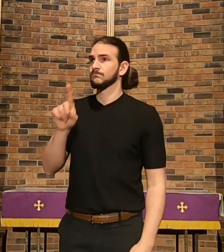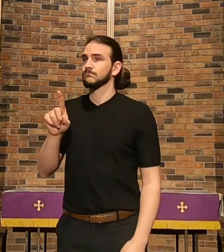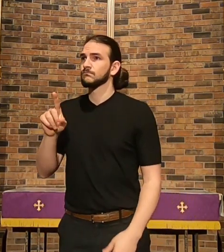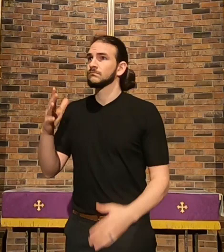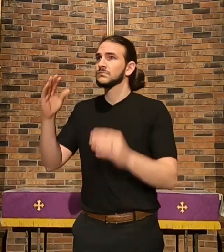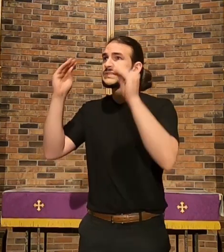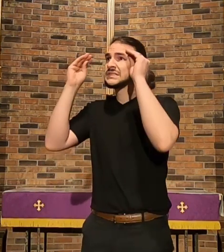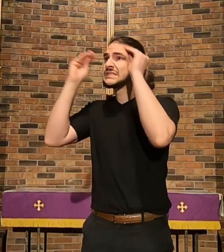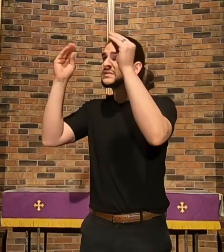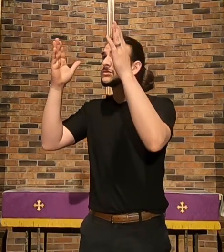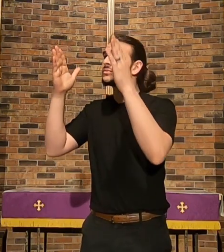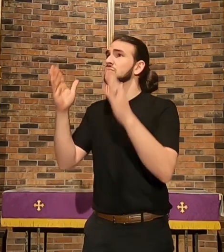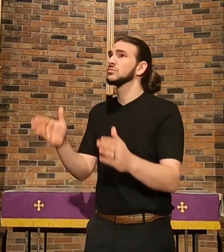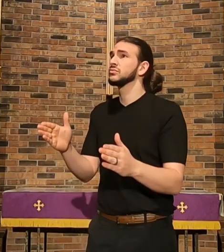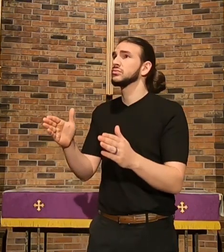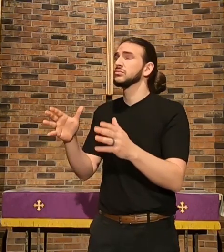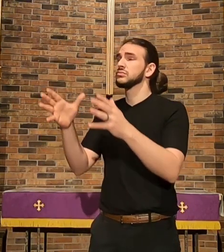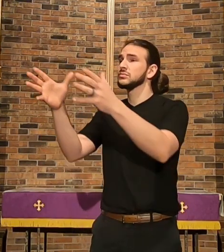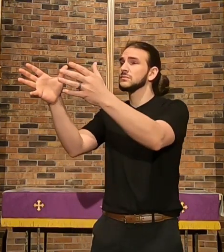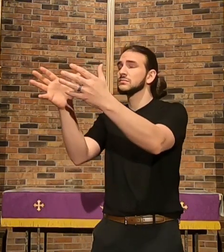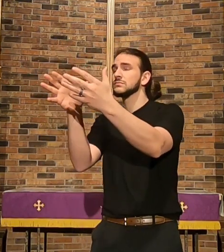Judas walked right up to Jesus and said, "Teacher."